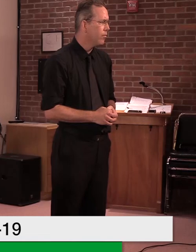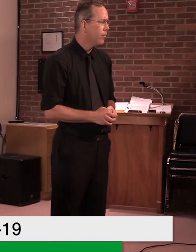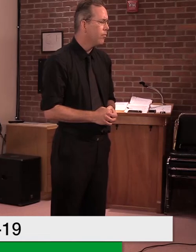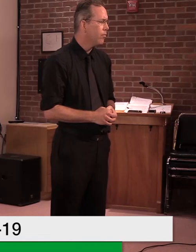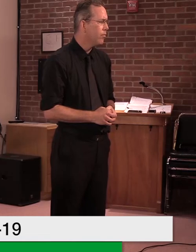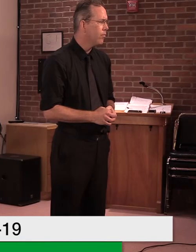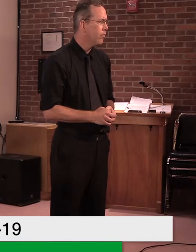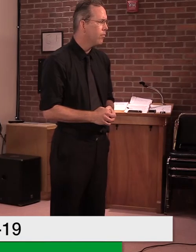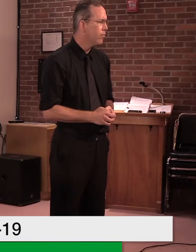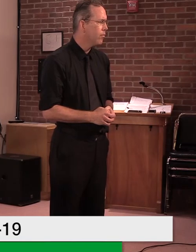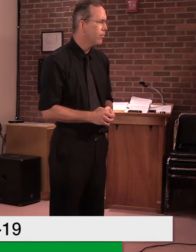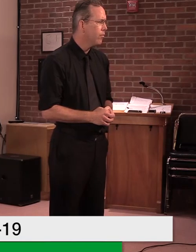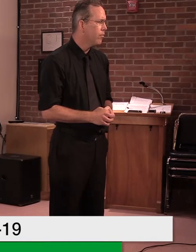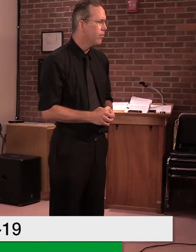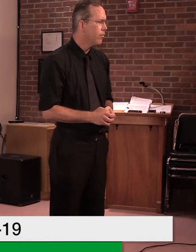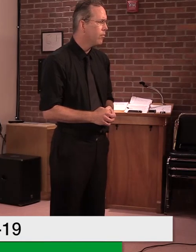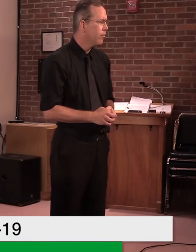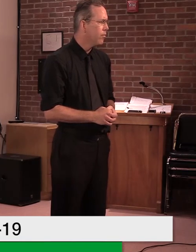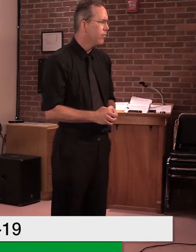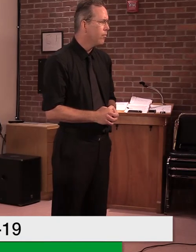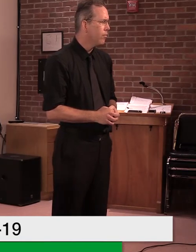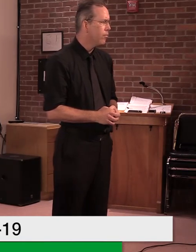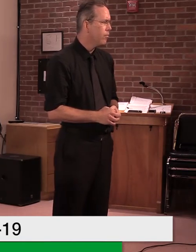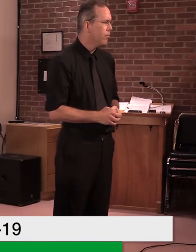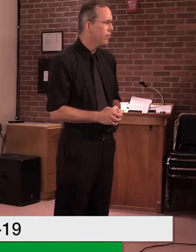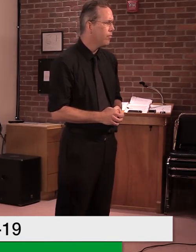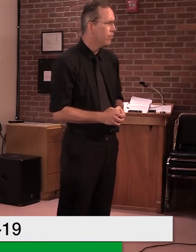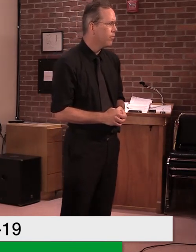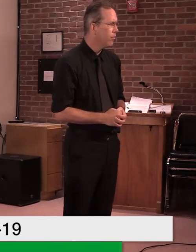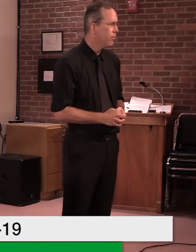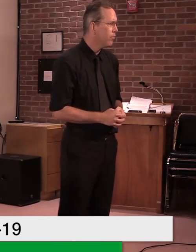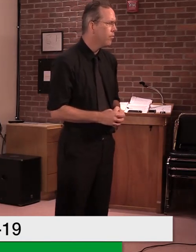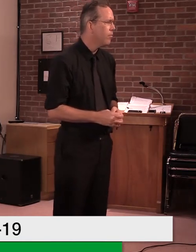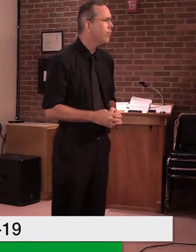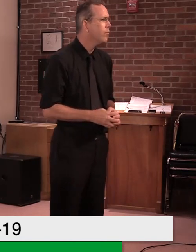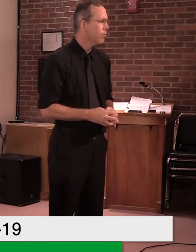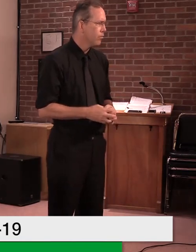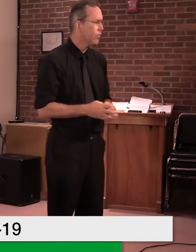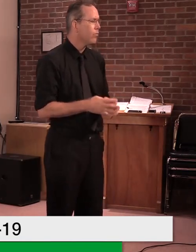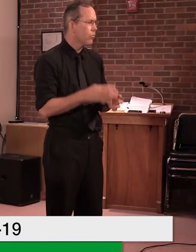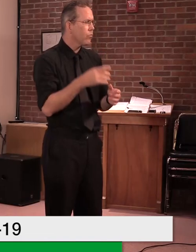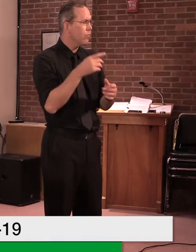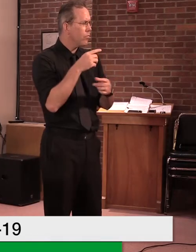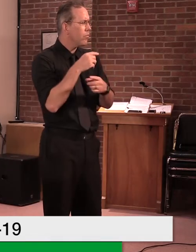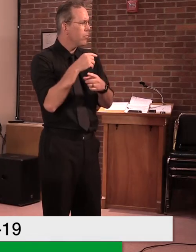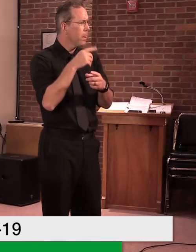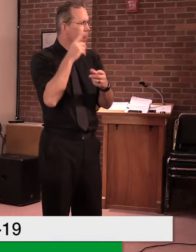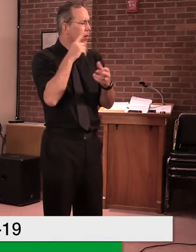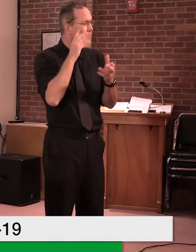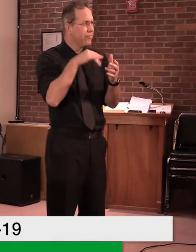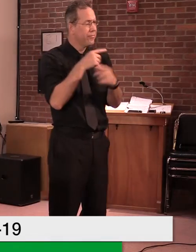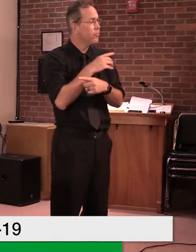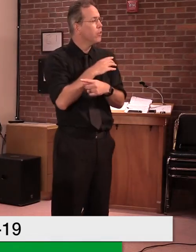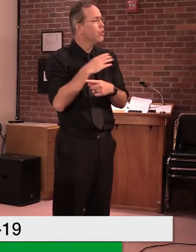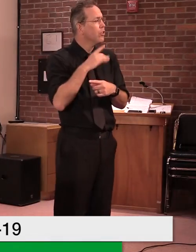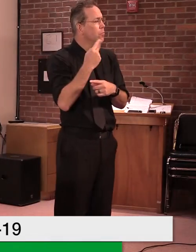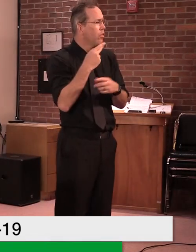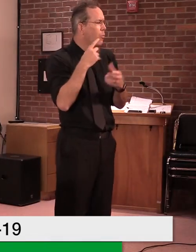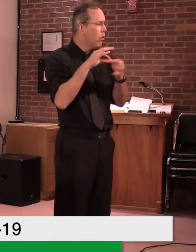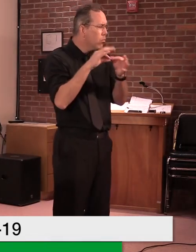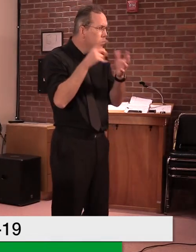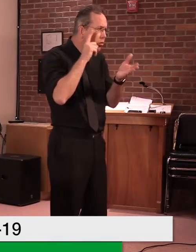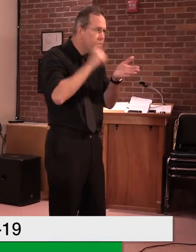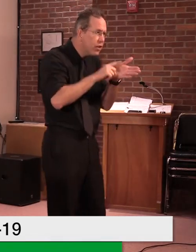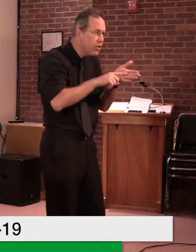Martin. Can you clarify for me, to the best of your knowledge, the nature of any internal reviews by the Department of Corrections on